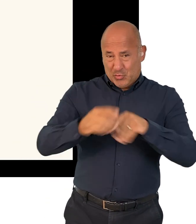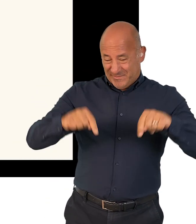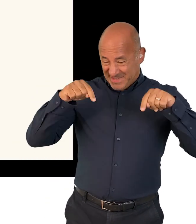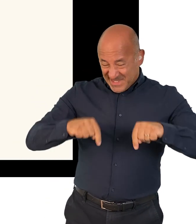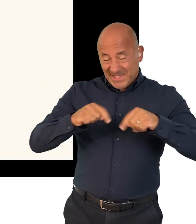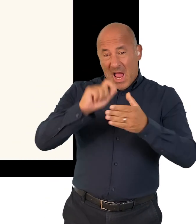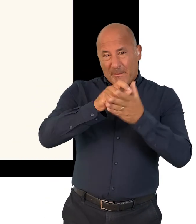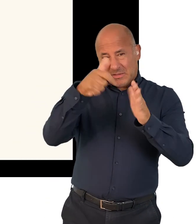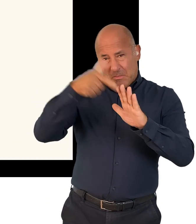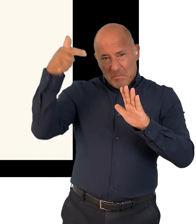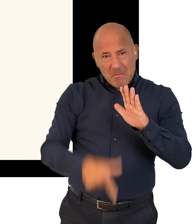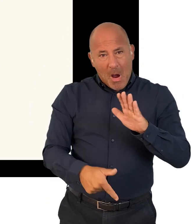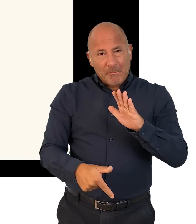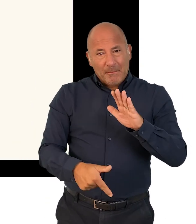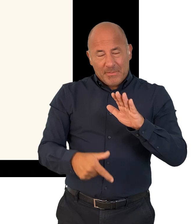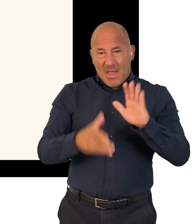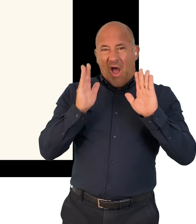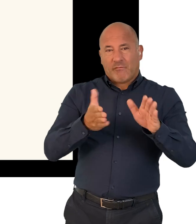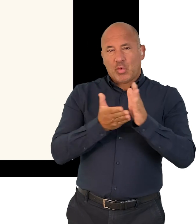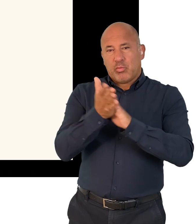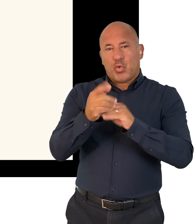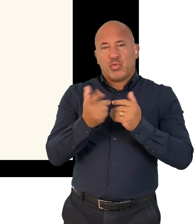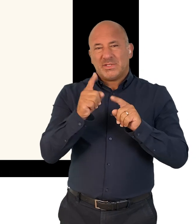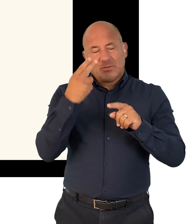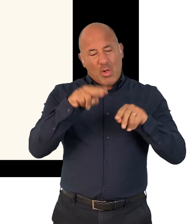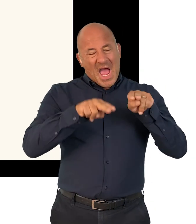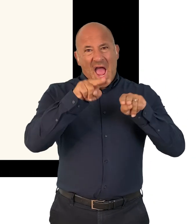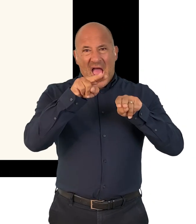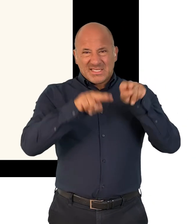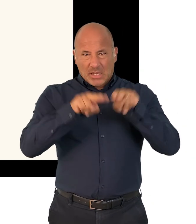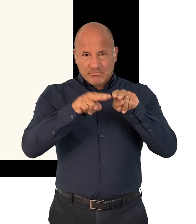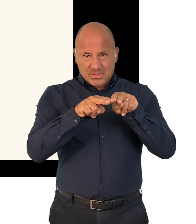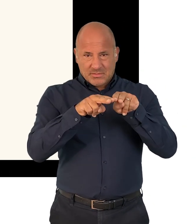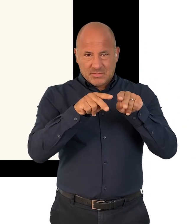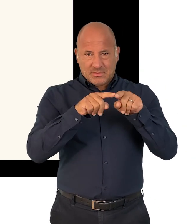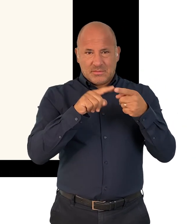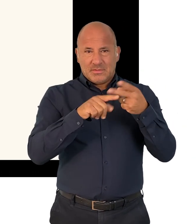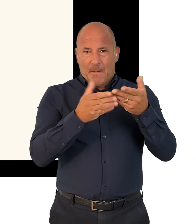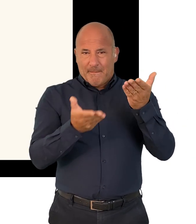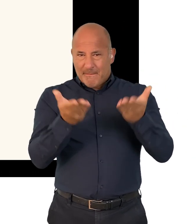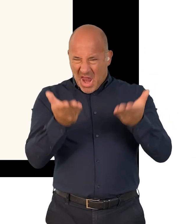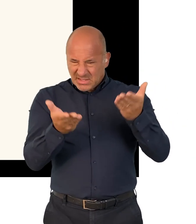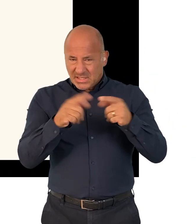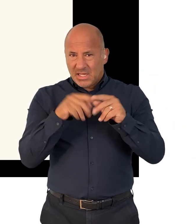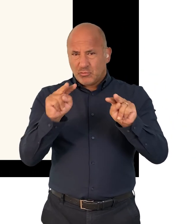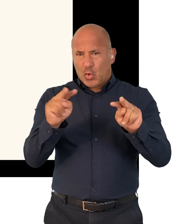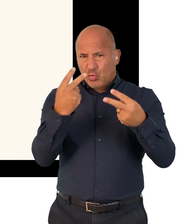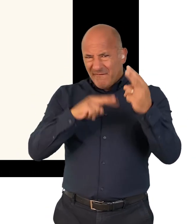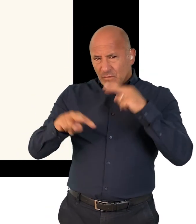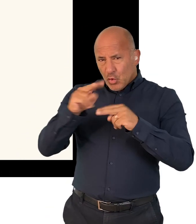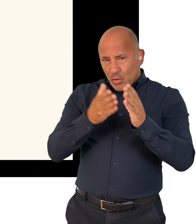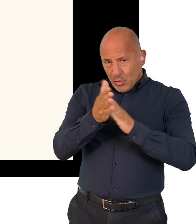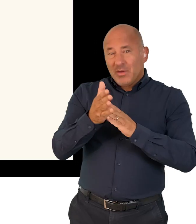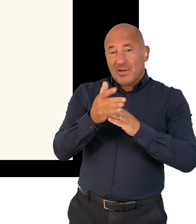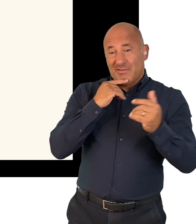on the details in a full application that has gone through the assessment, balancing, and review processes as outlined in